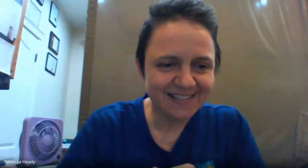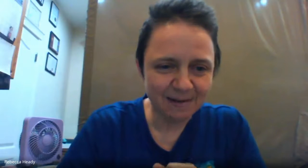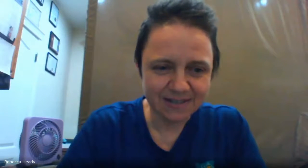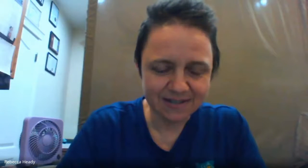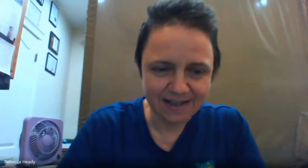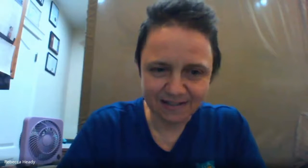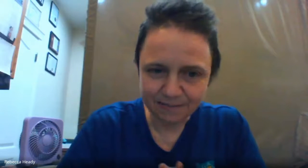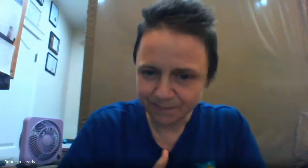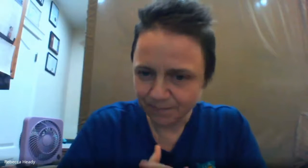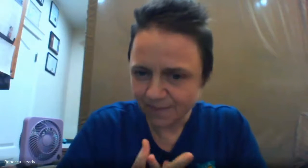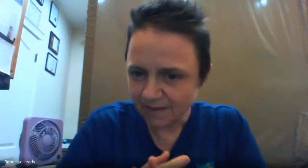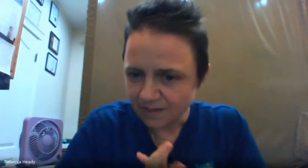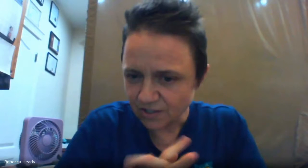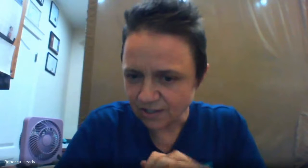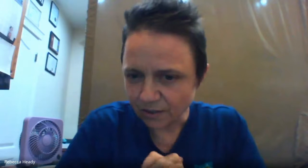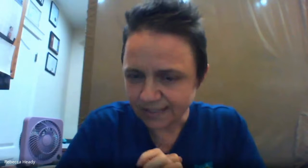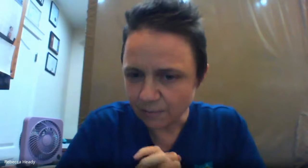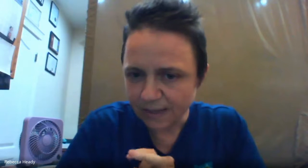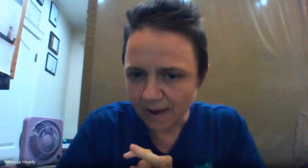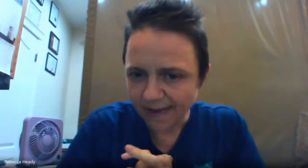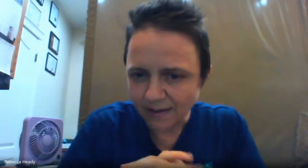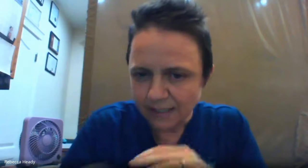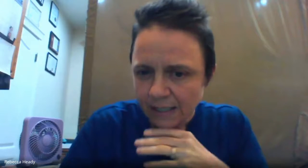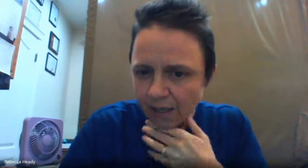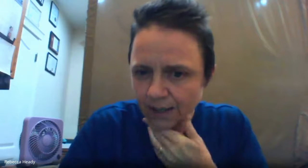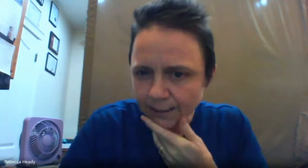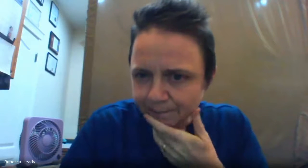that's just a little tidbit about that.